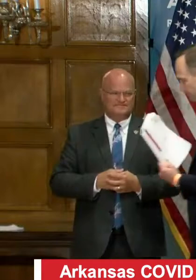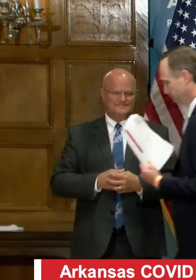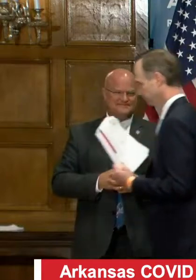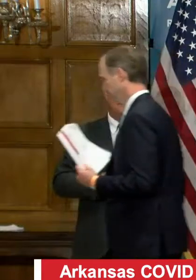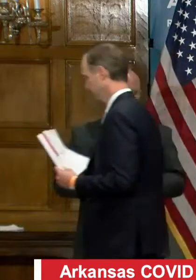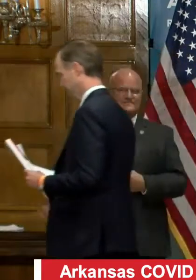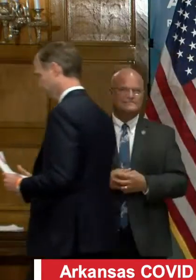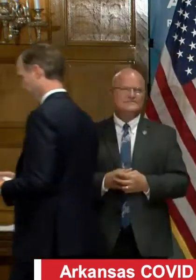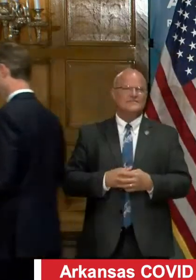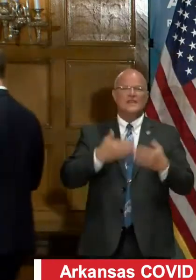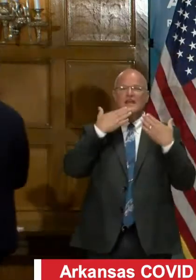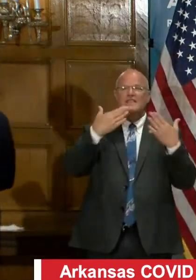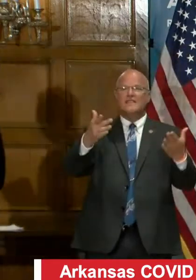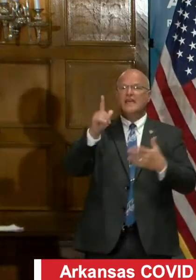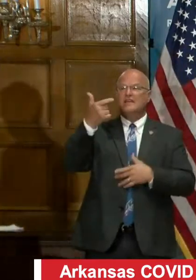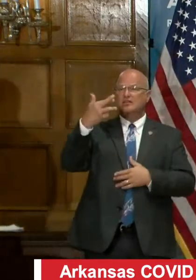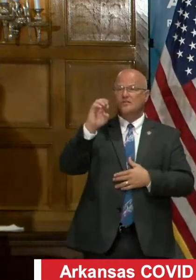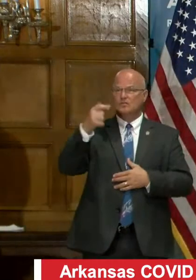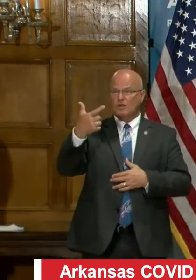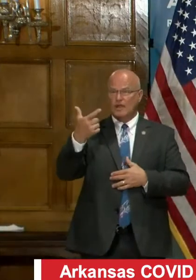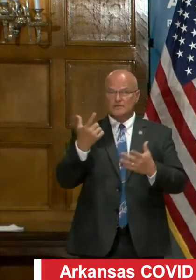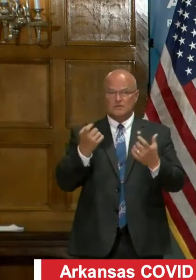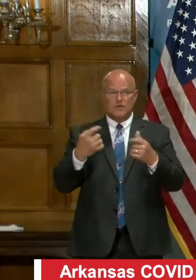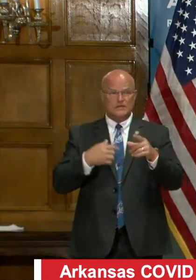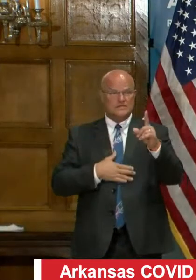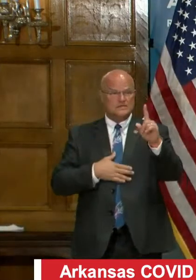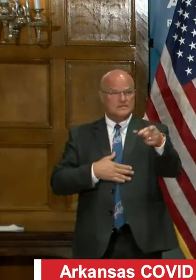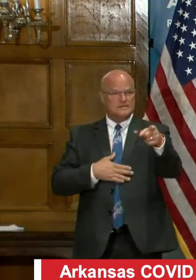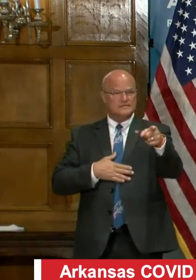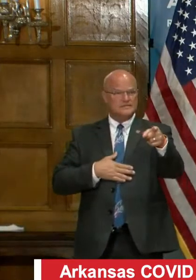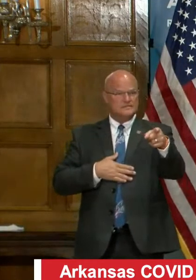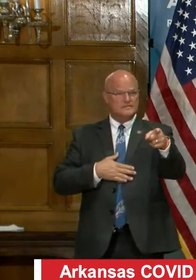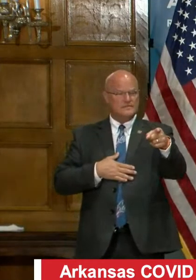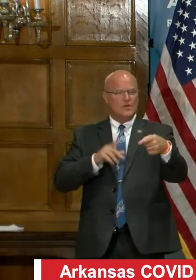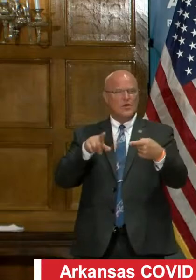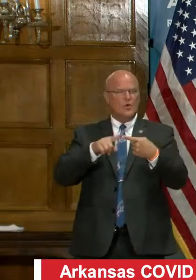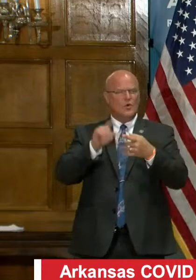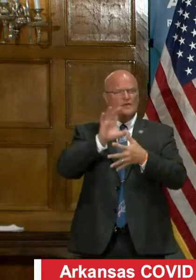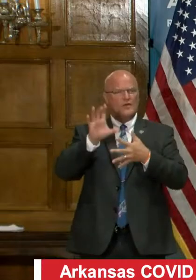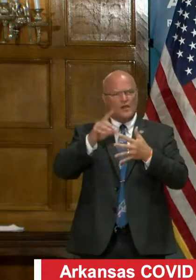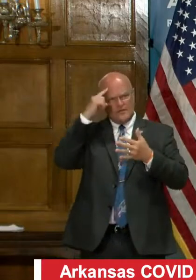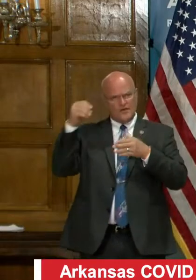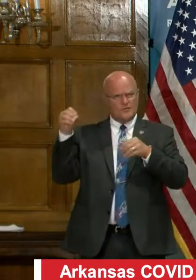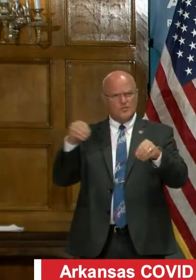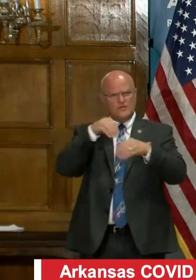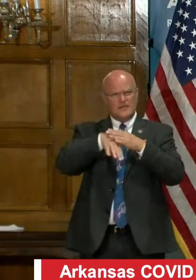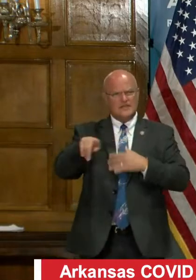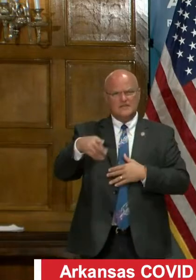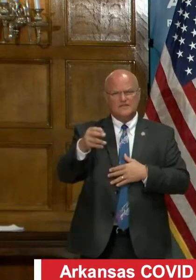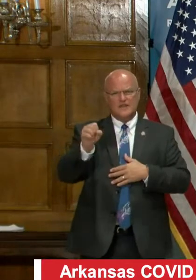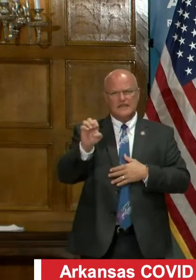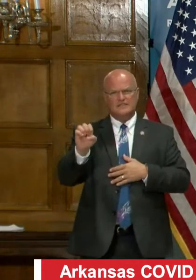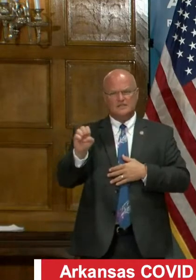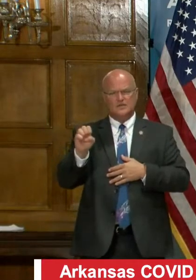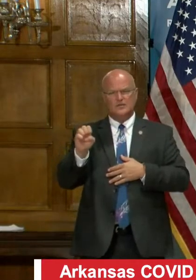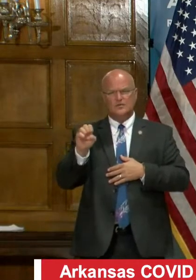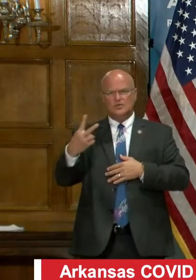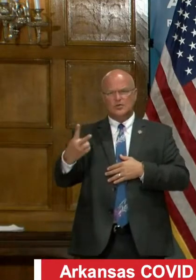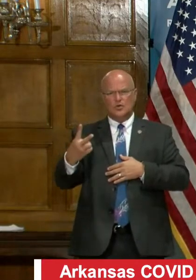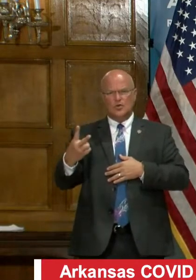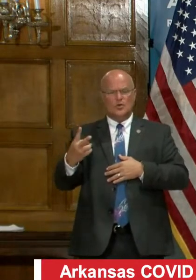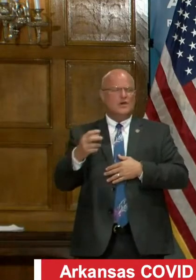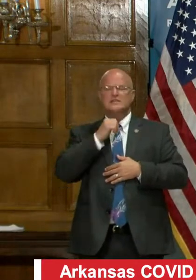Thank you, Greg. With that, we'll take questions. Yes. One of the criteria for moving into phase 2 is no evidence of